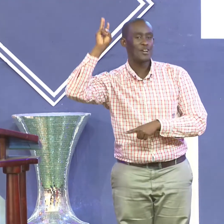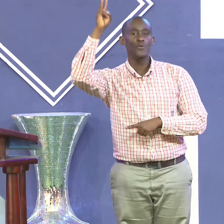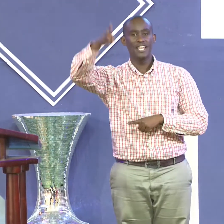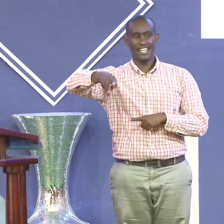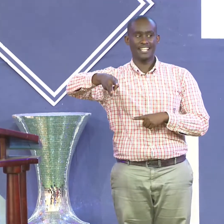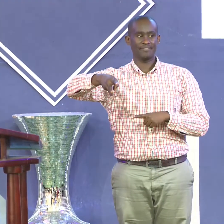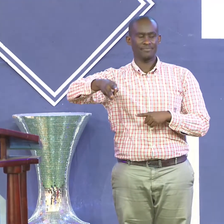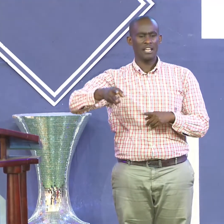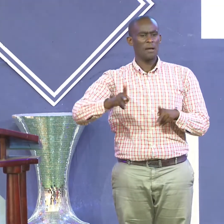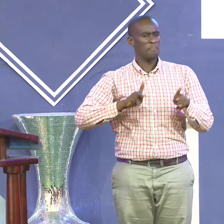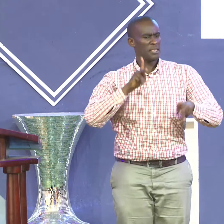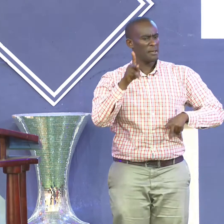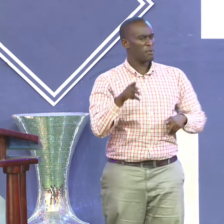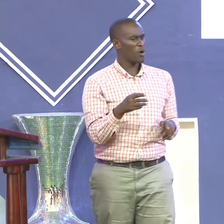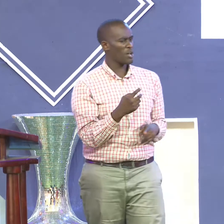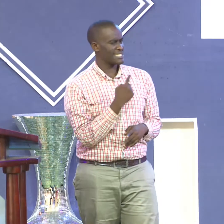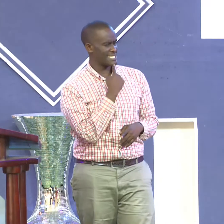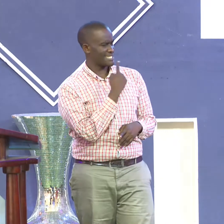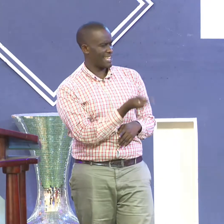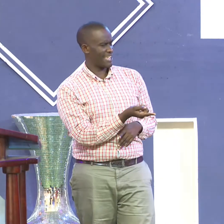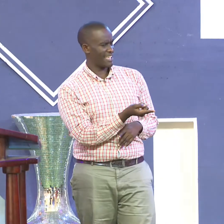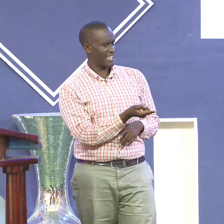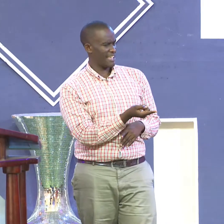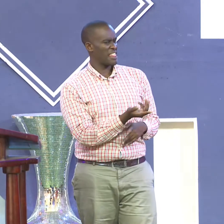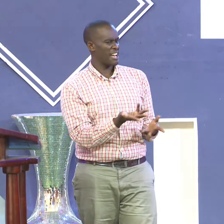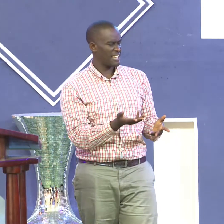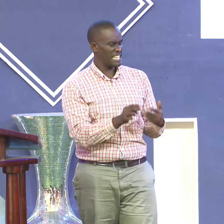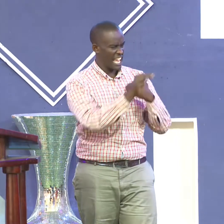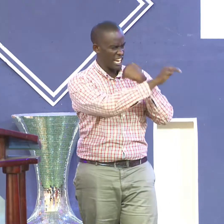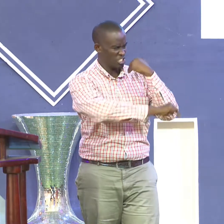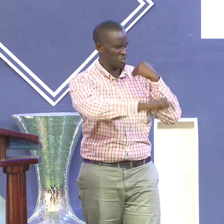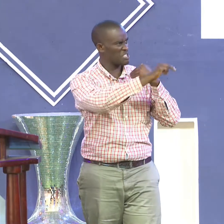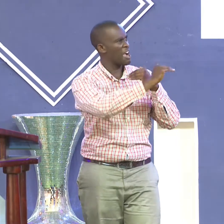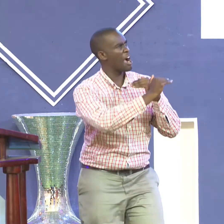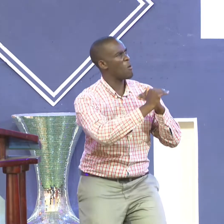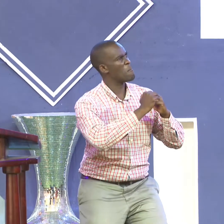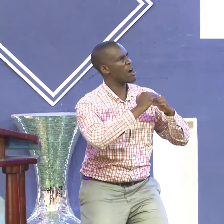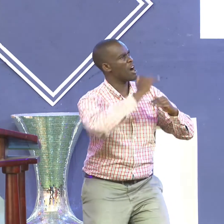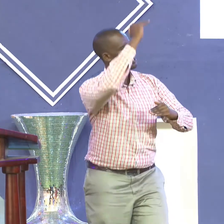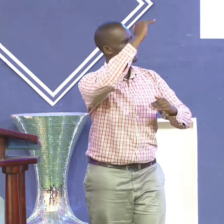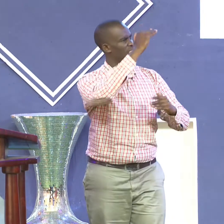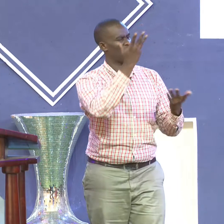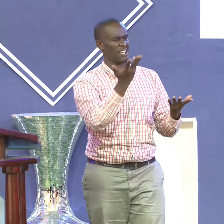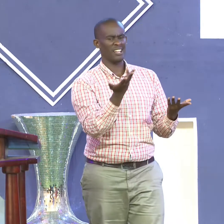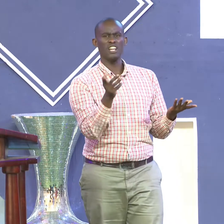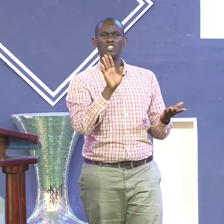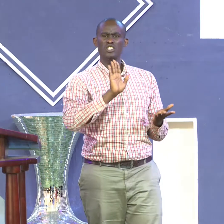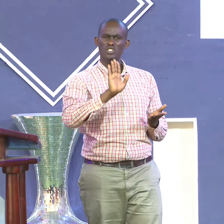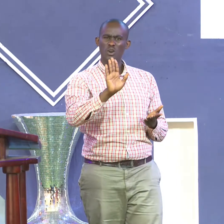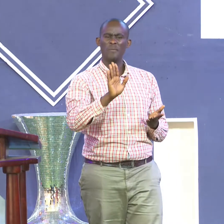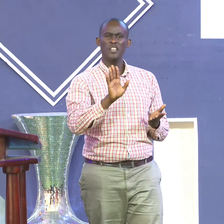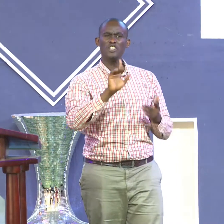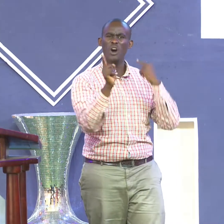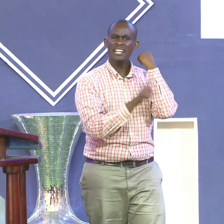to overcome. They've said that these nations are mightier than